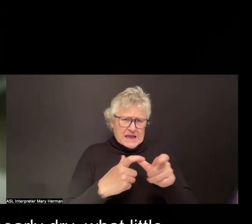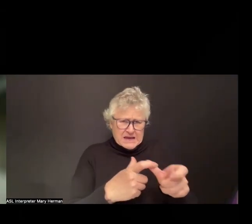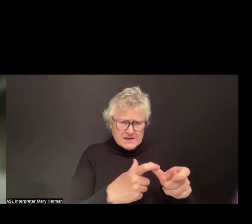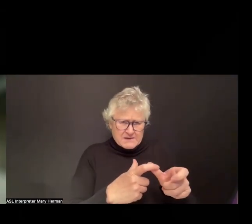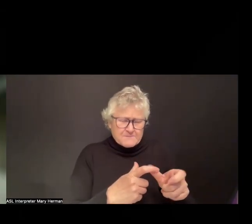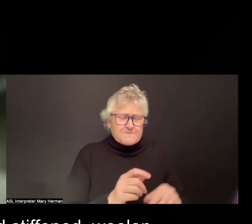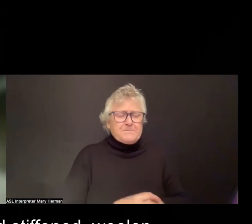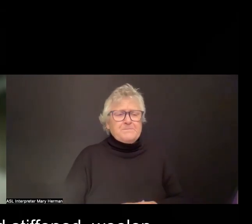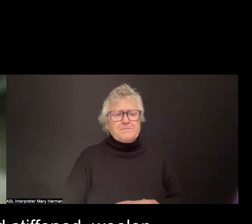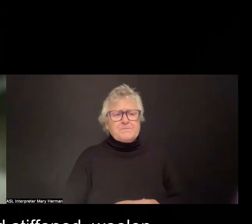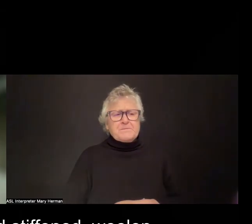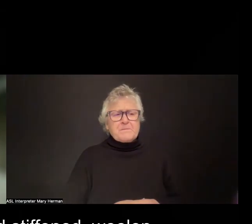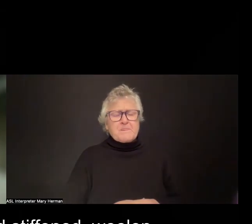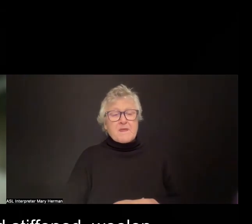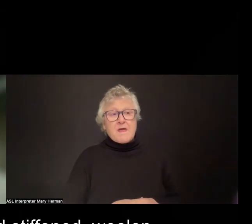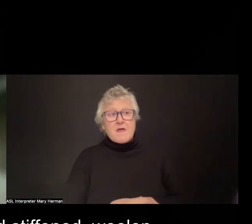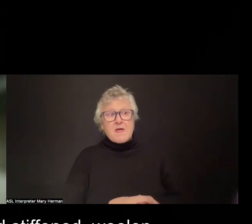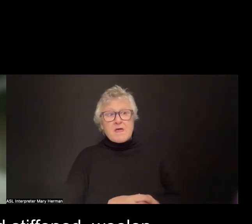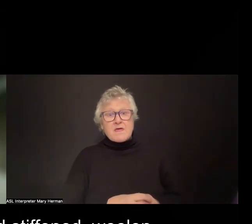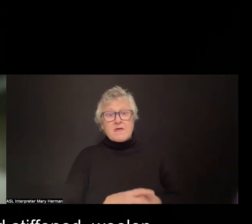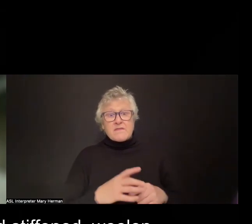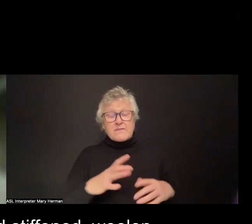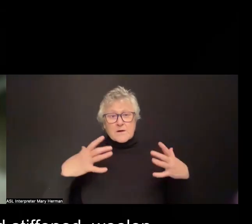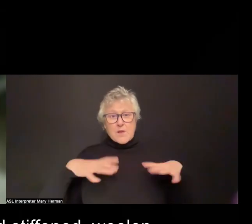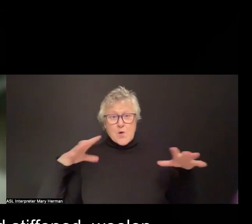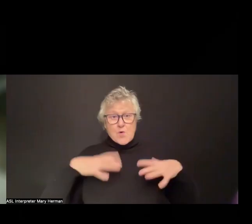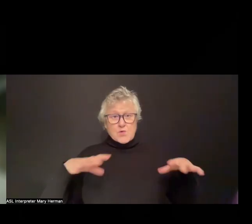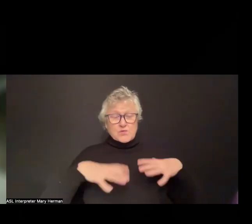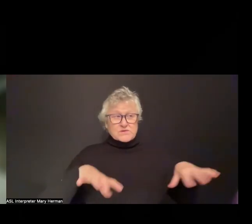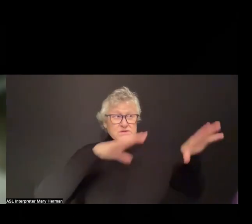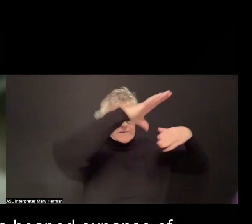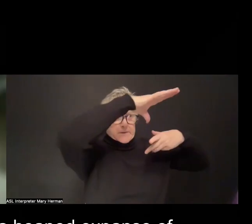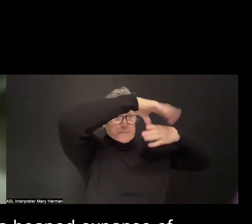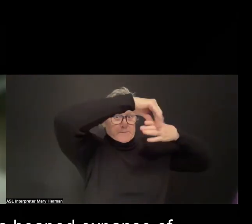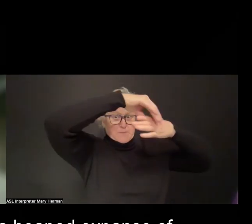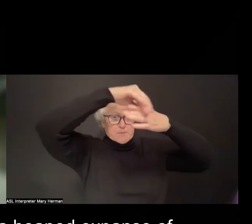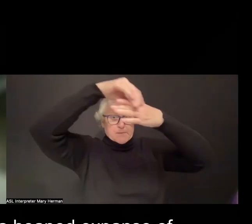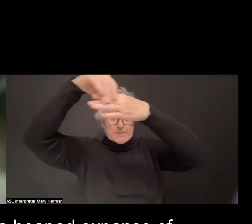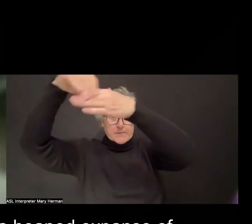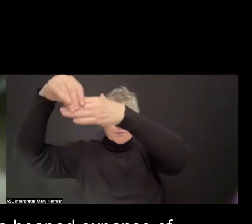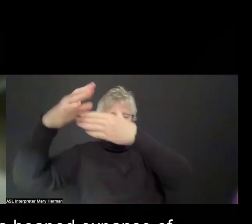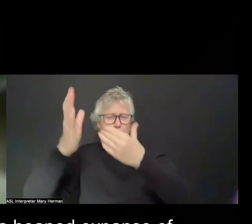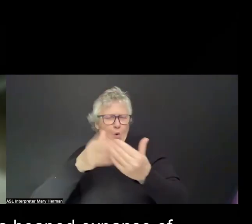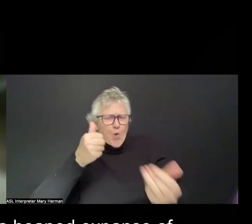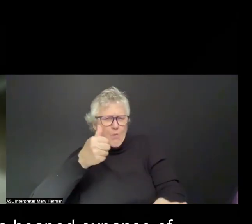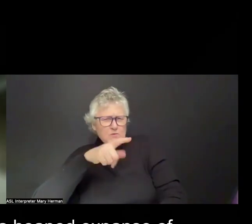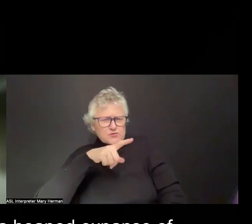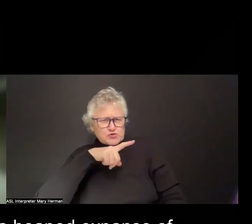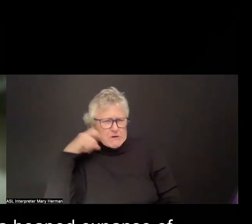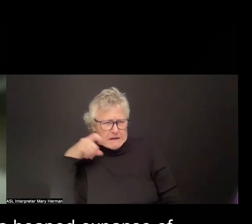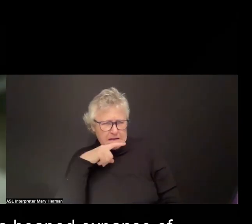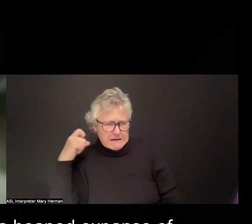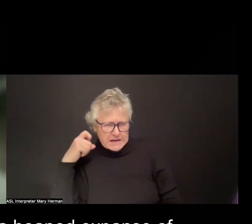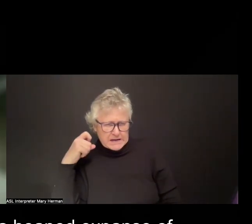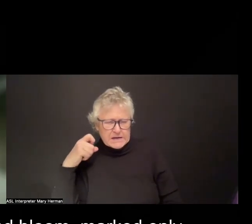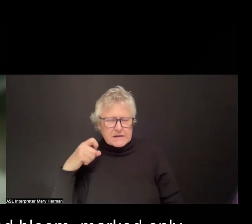left hanging. White sheets had stiffened, woolen stockings crispy. The brickyard was a heaped expanse of white and flax,